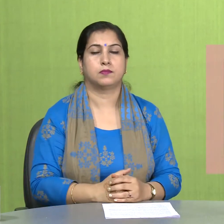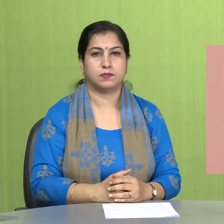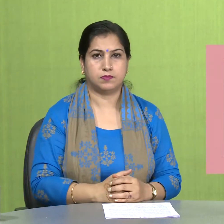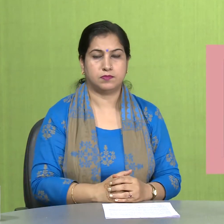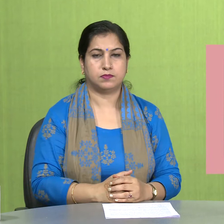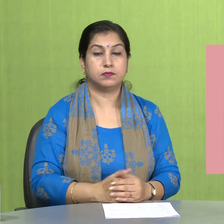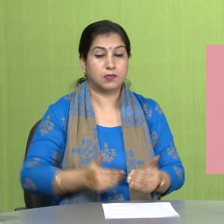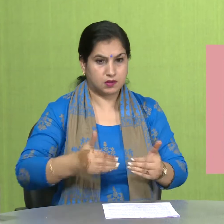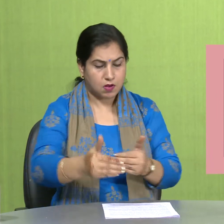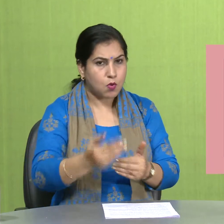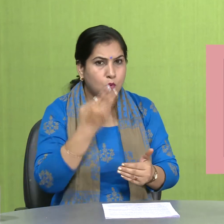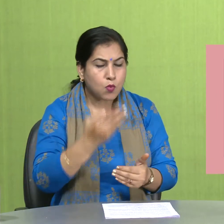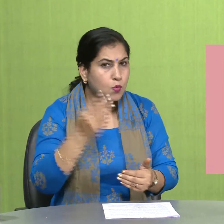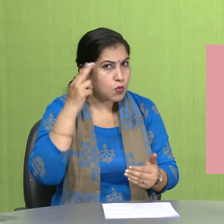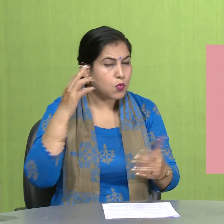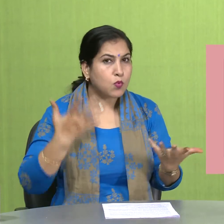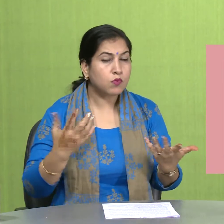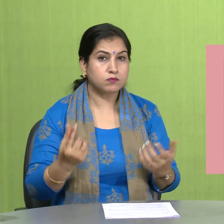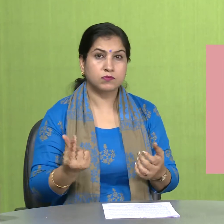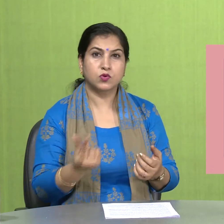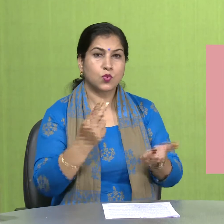Let us now know about the Union Parliament.